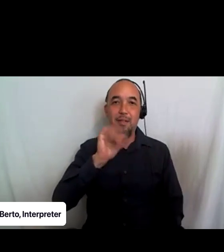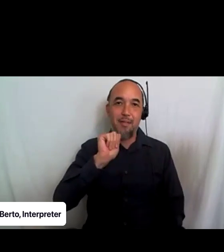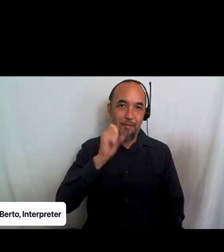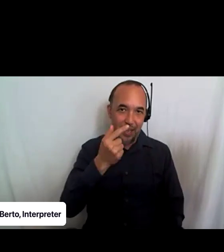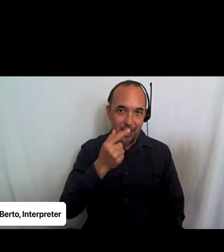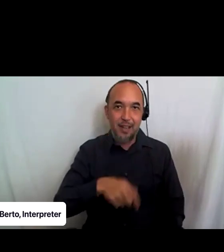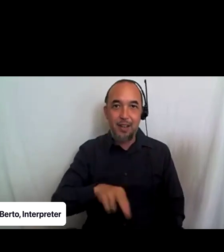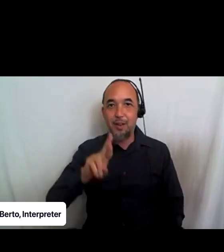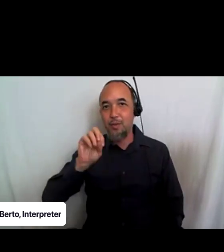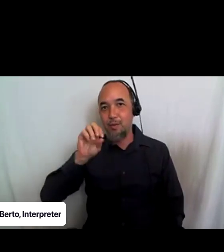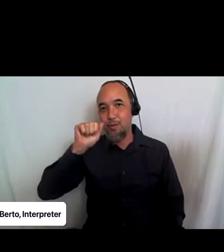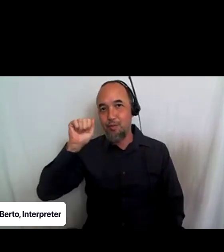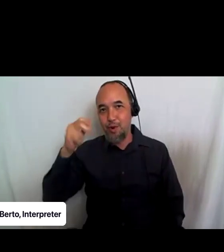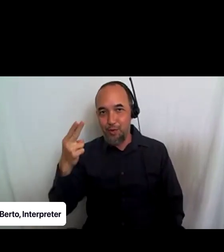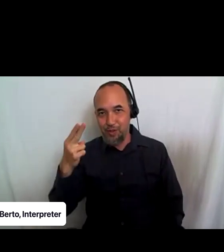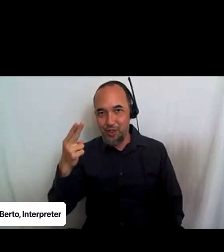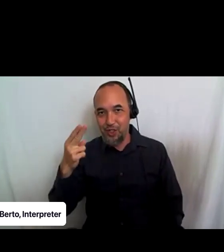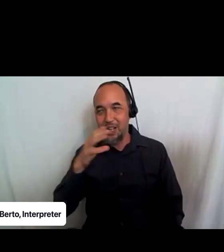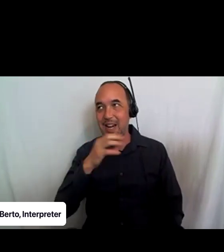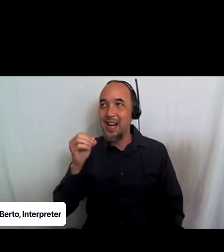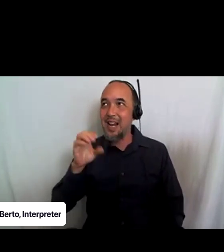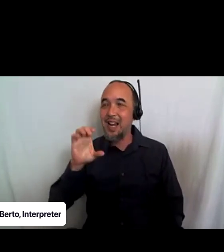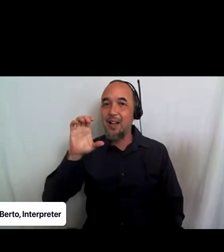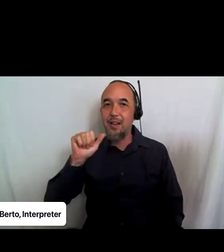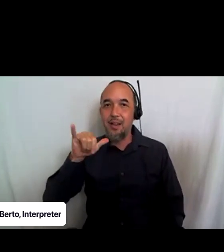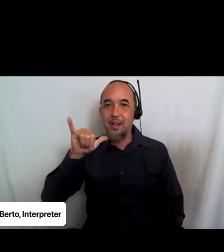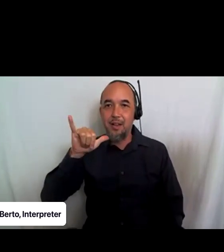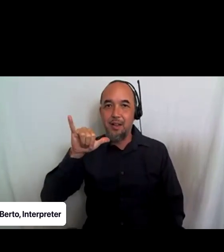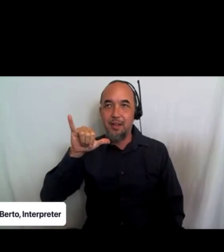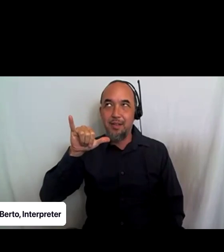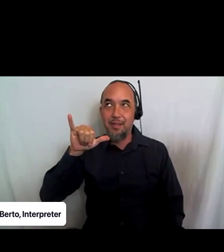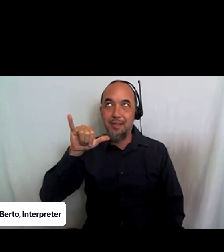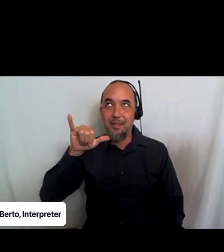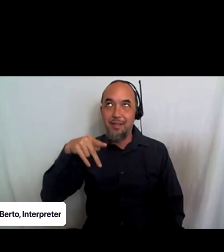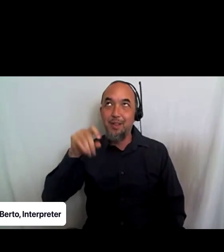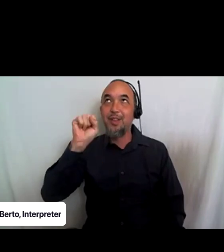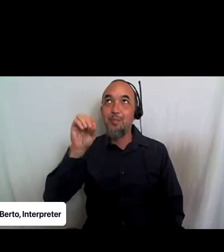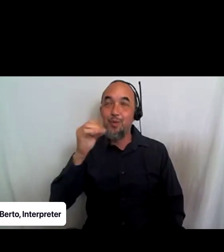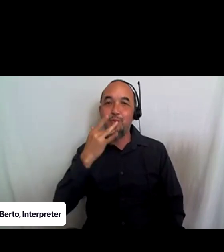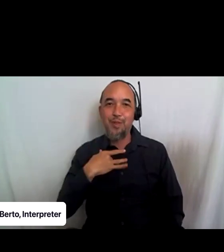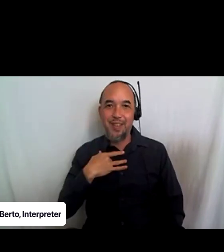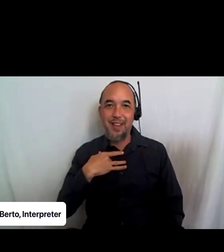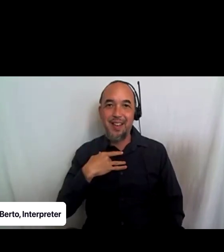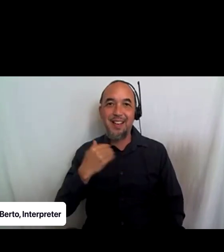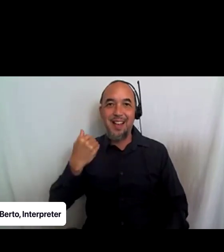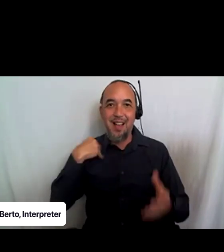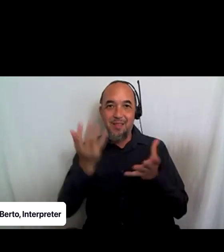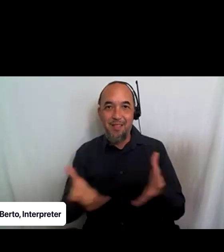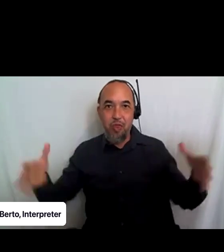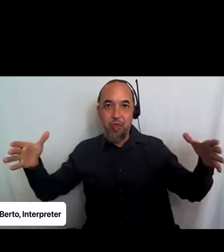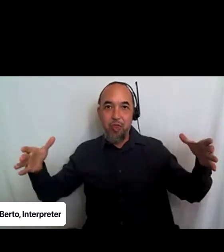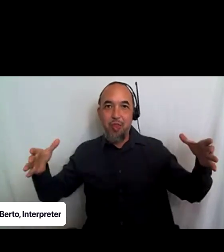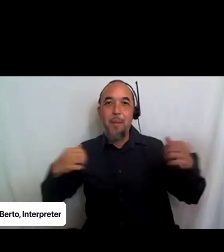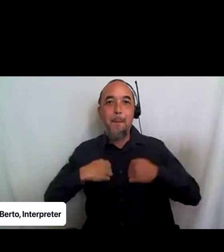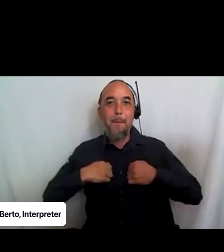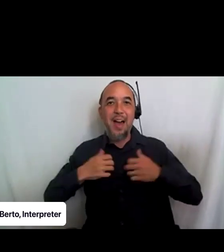birthday. Roach is blind because of having dunked his head in a bathtub full of rum. And that's why that didn't make it because we didn't have